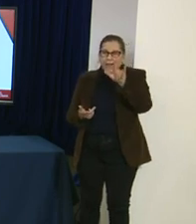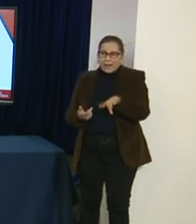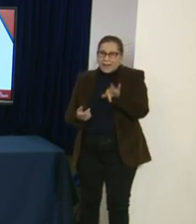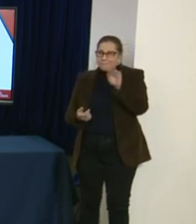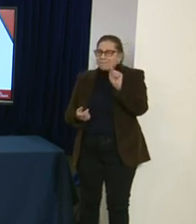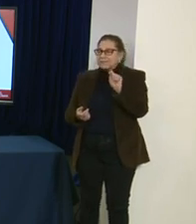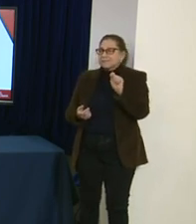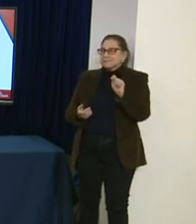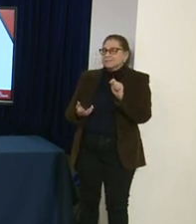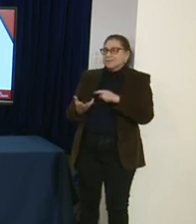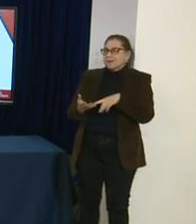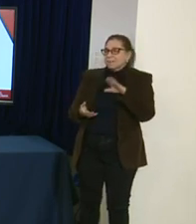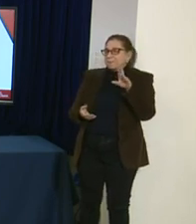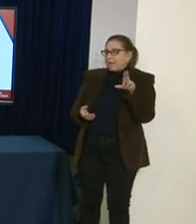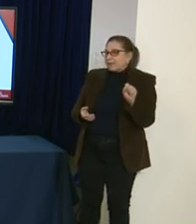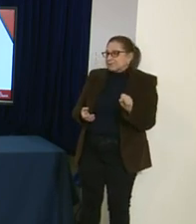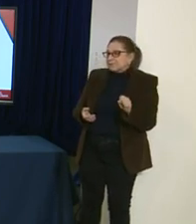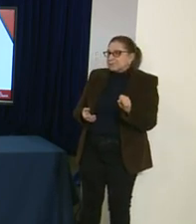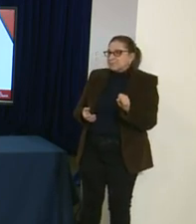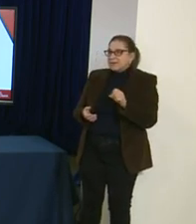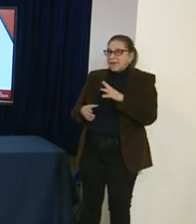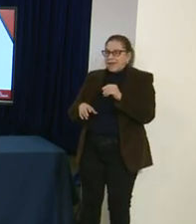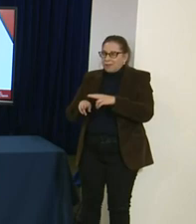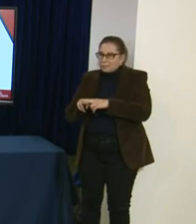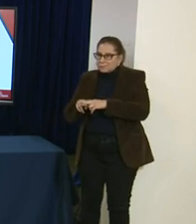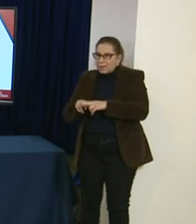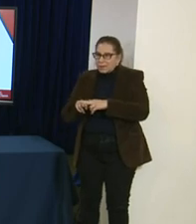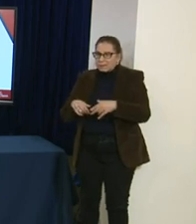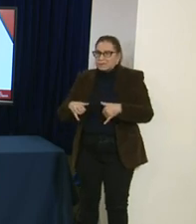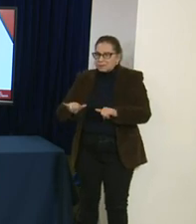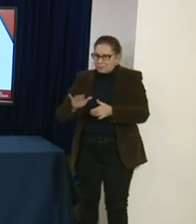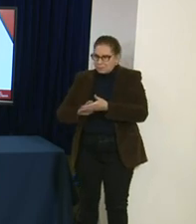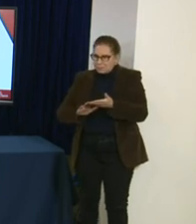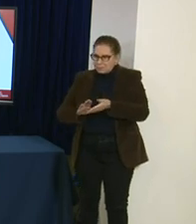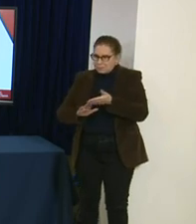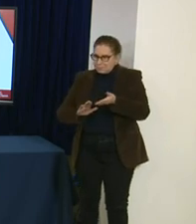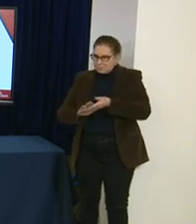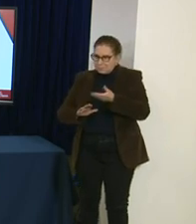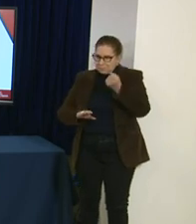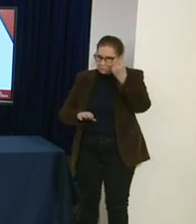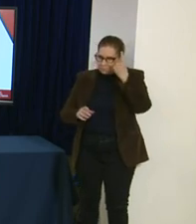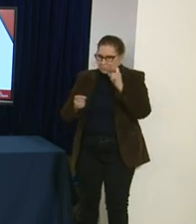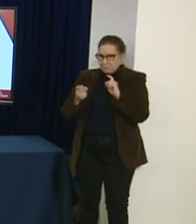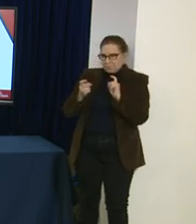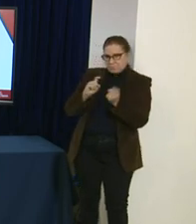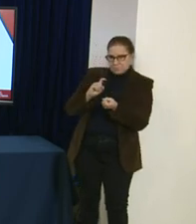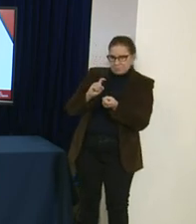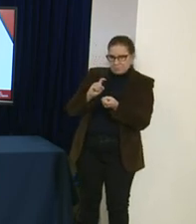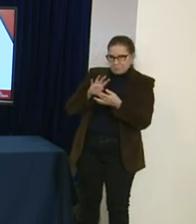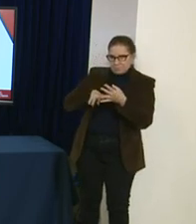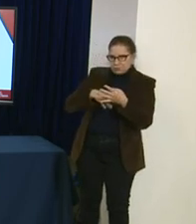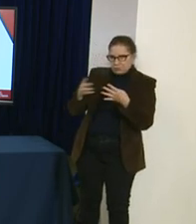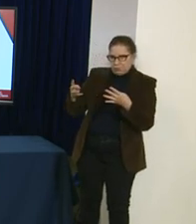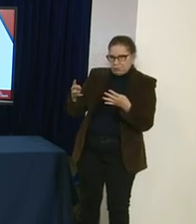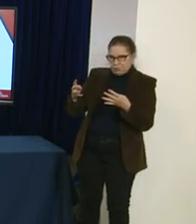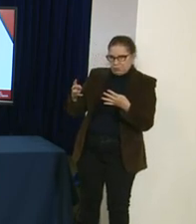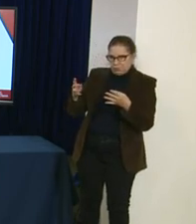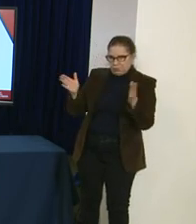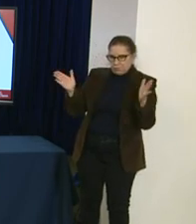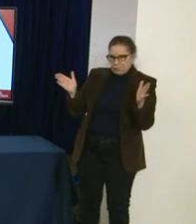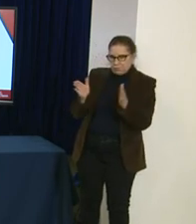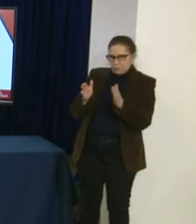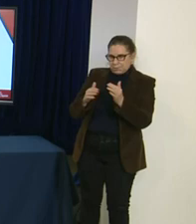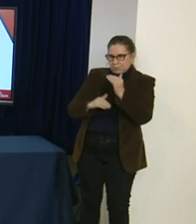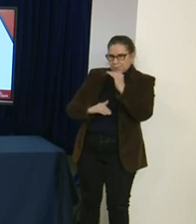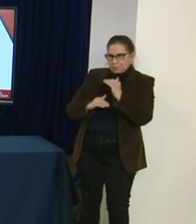rail continue to operate, although on a modified schedule. So our